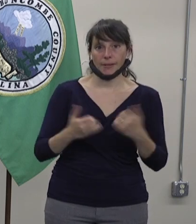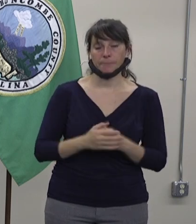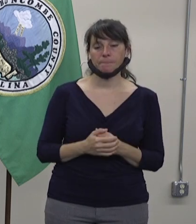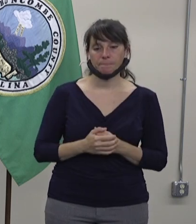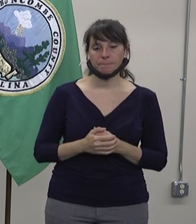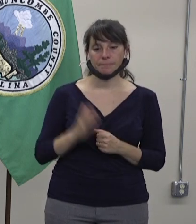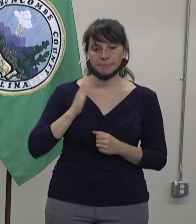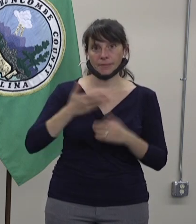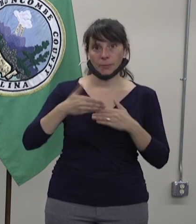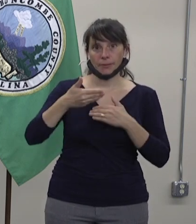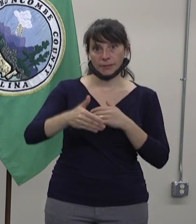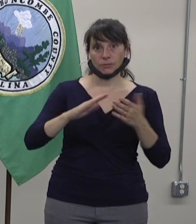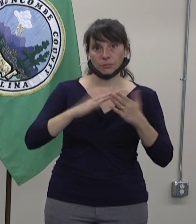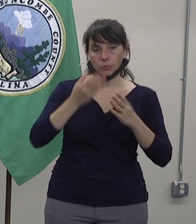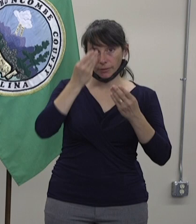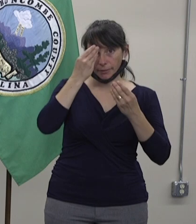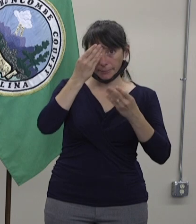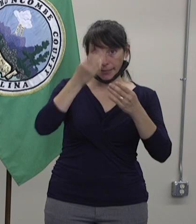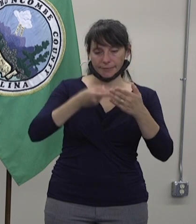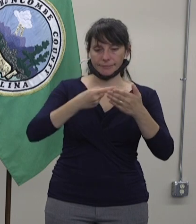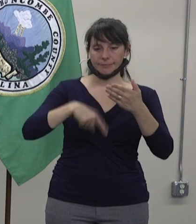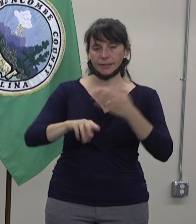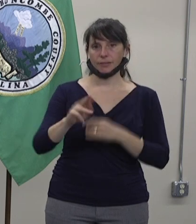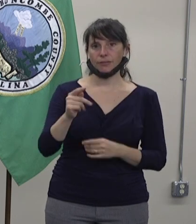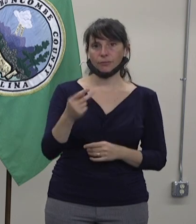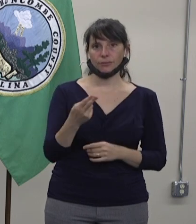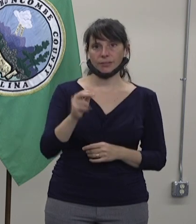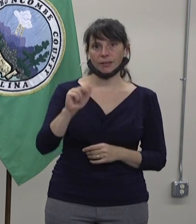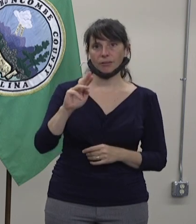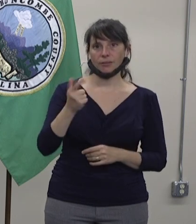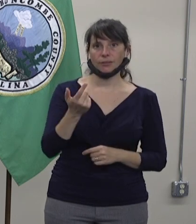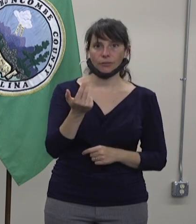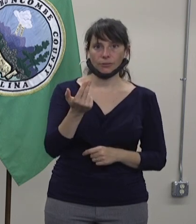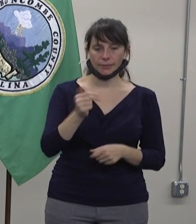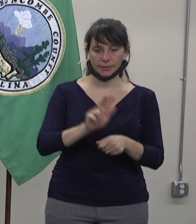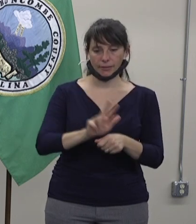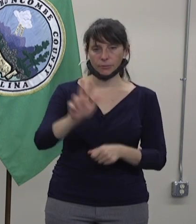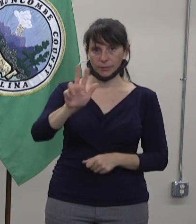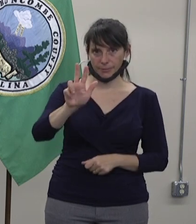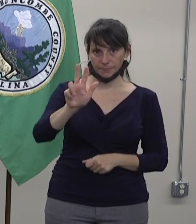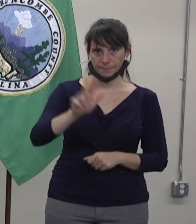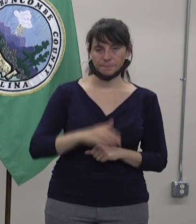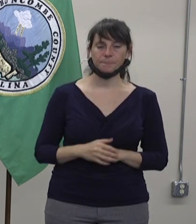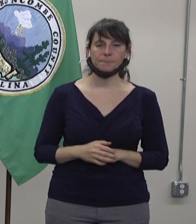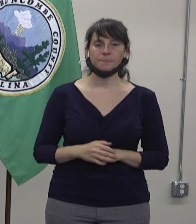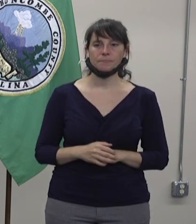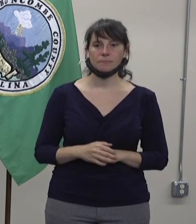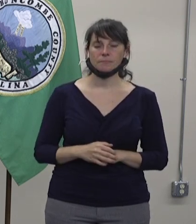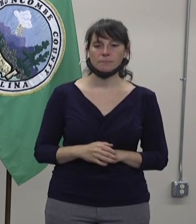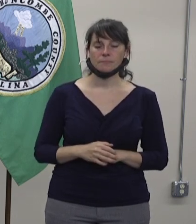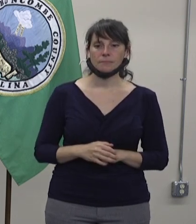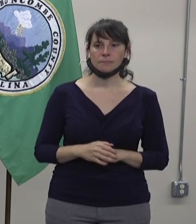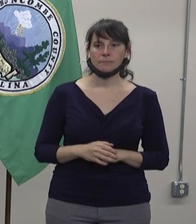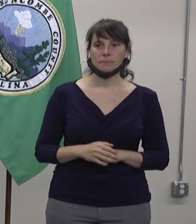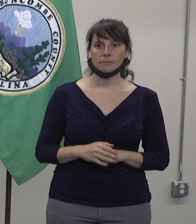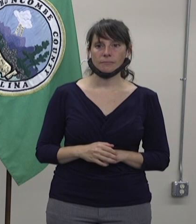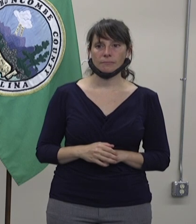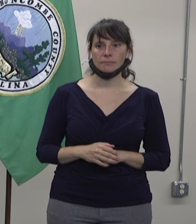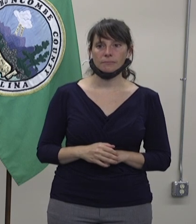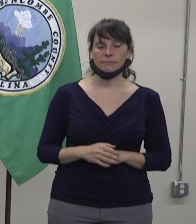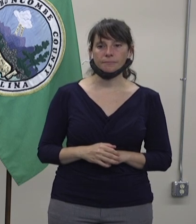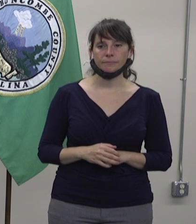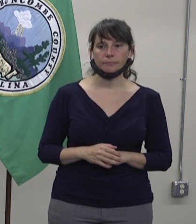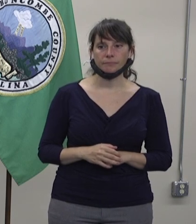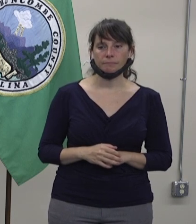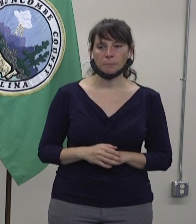community update next Thursday, August 13th at 3 p.m. We are reducing our community